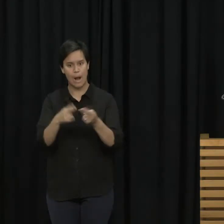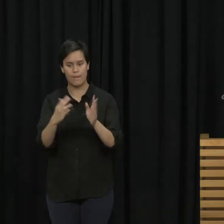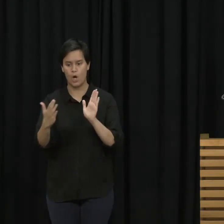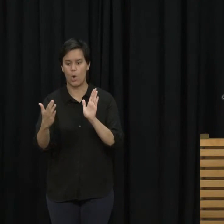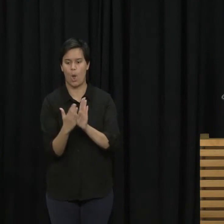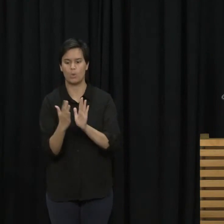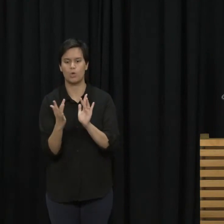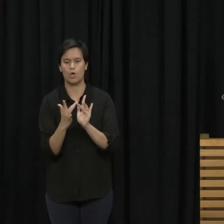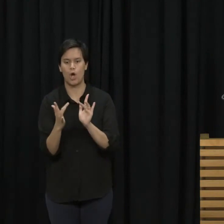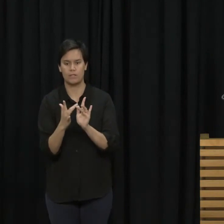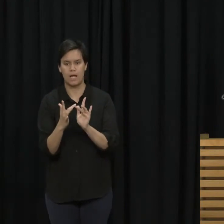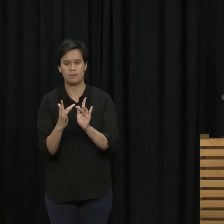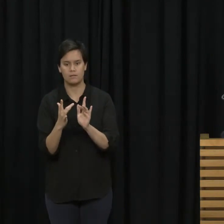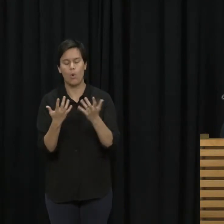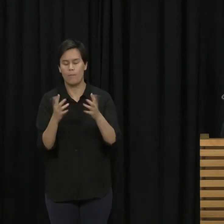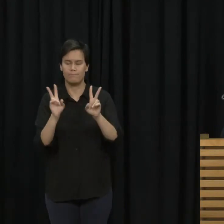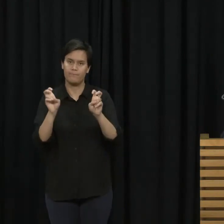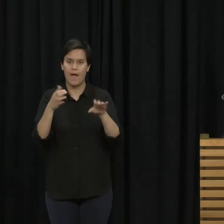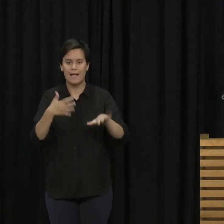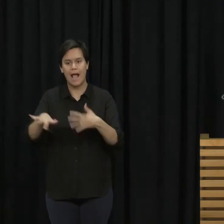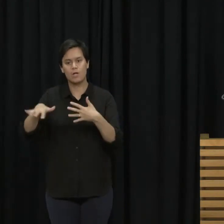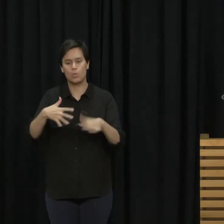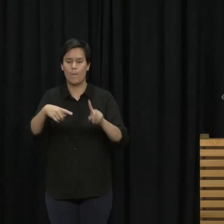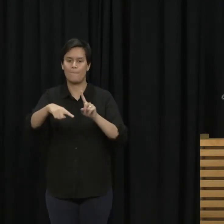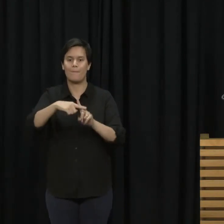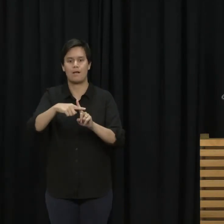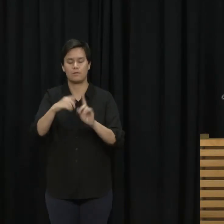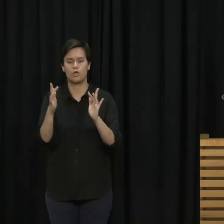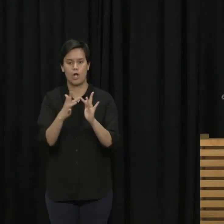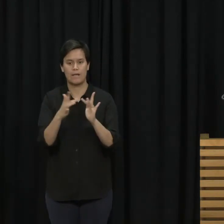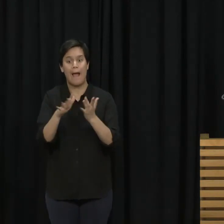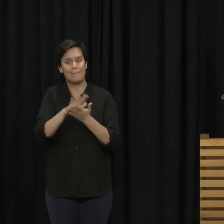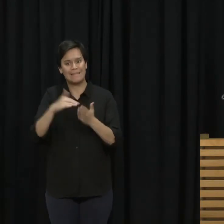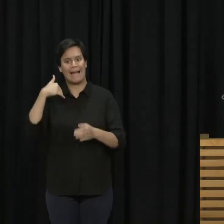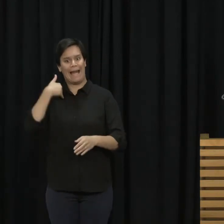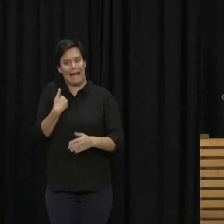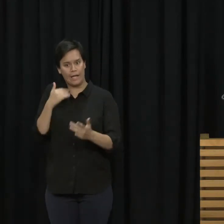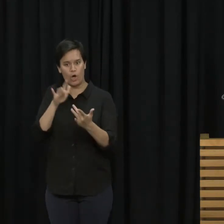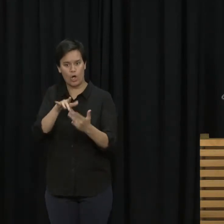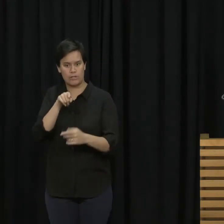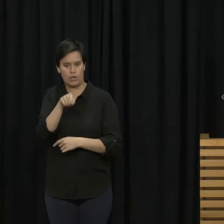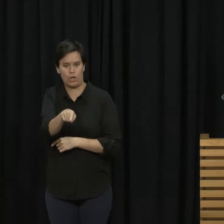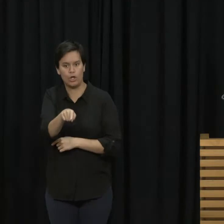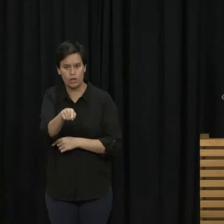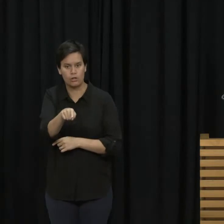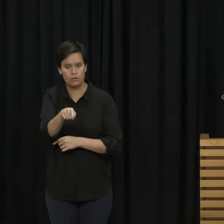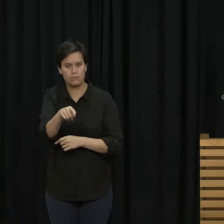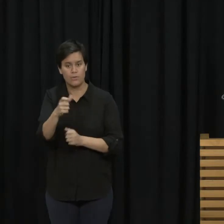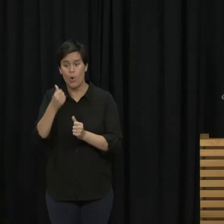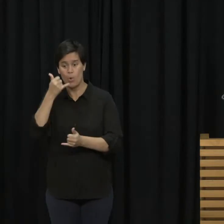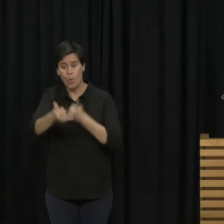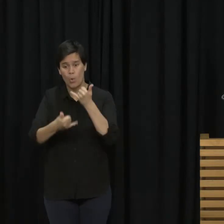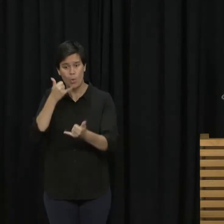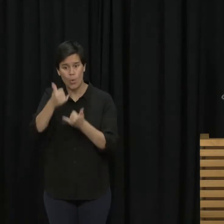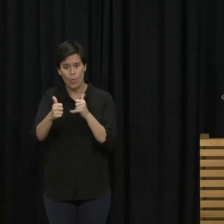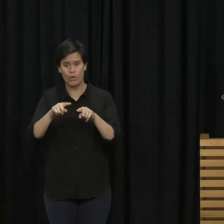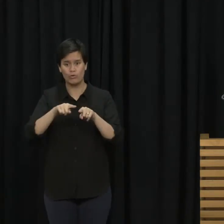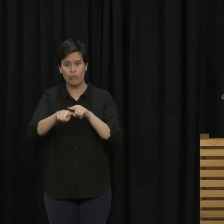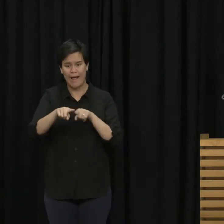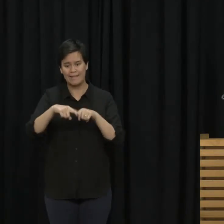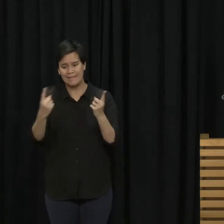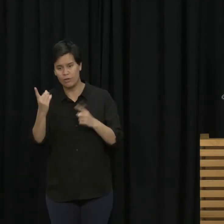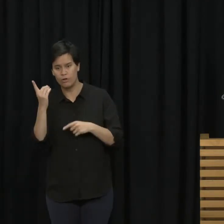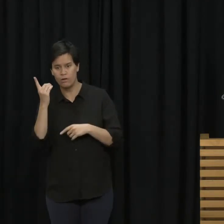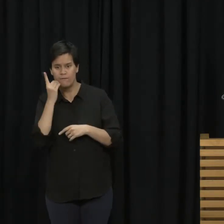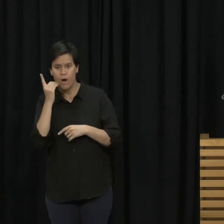had a family there that was a casual plus contact, and repeated efforts were being made, including using different phone numbers, and we had reached